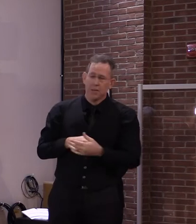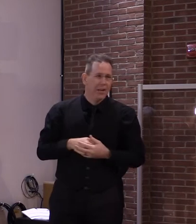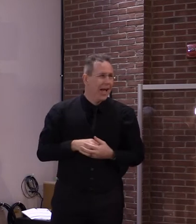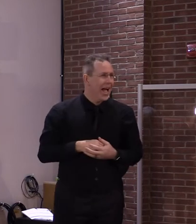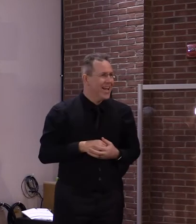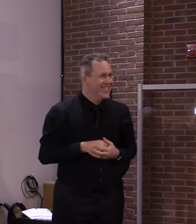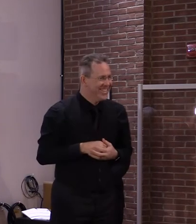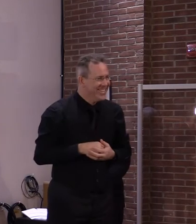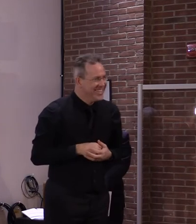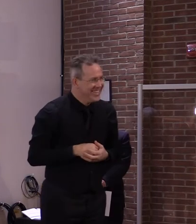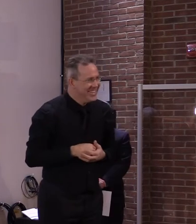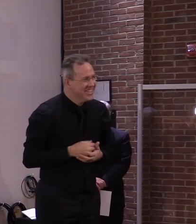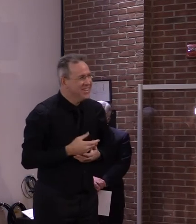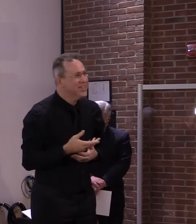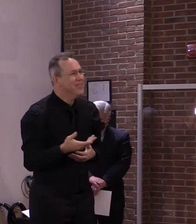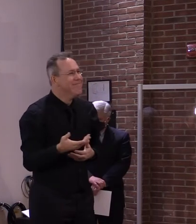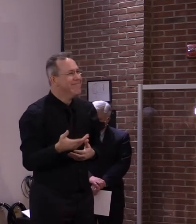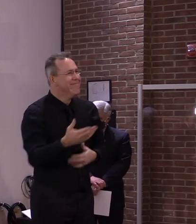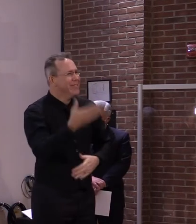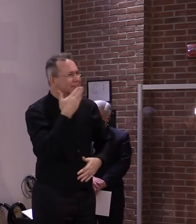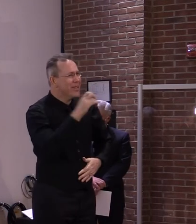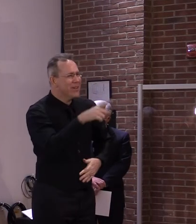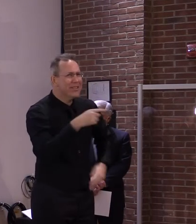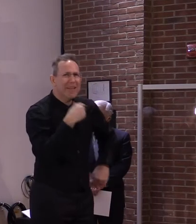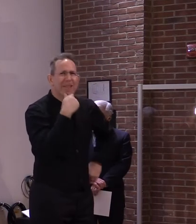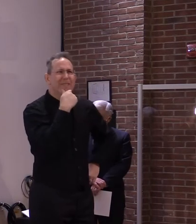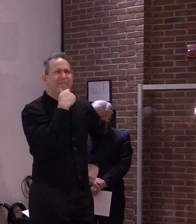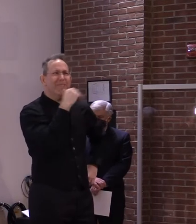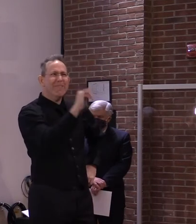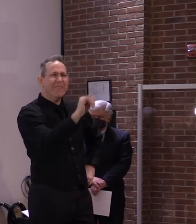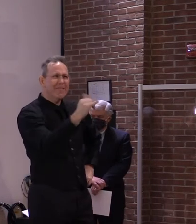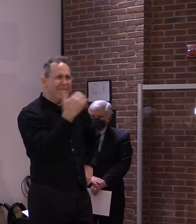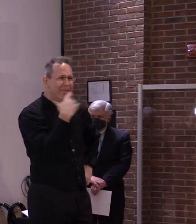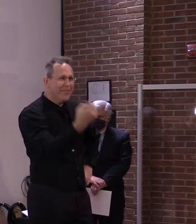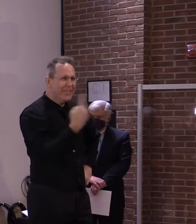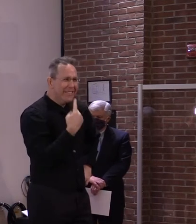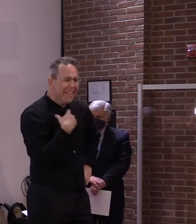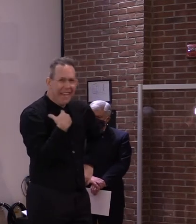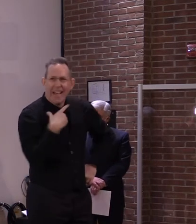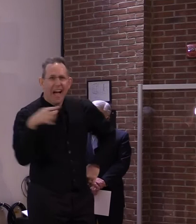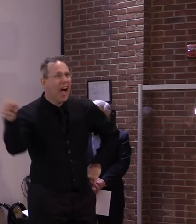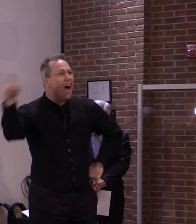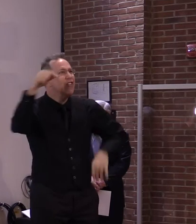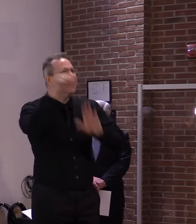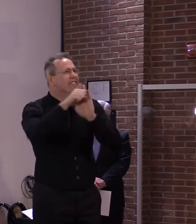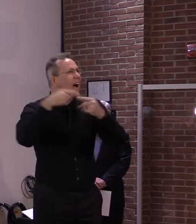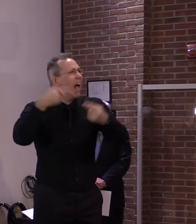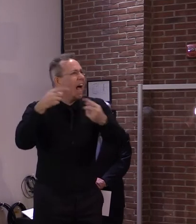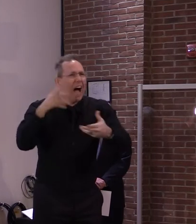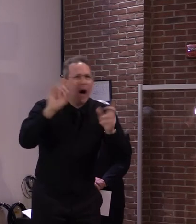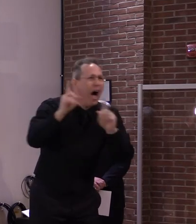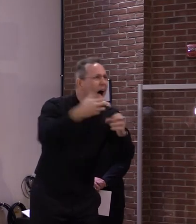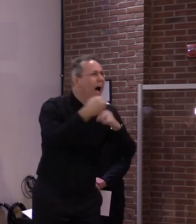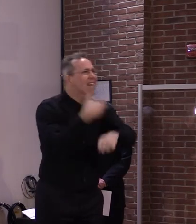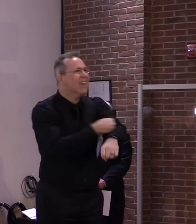are are trying to wrap their arms around this and what does it really mean so i'm going to ask dr levine to comment but i i